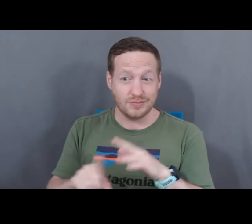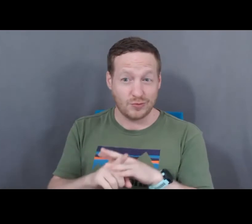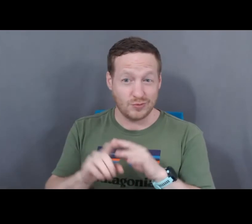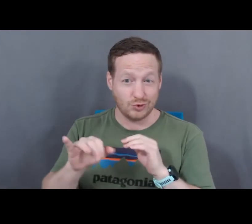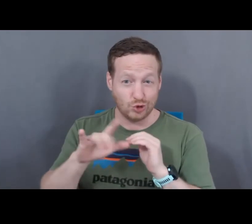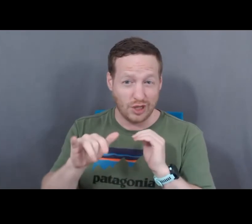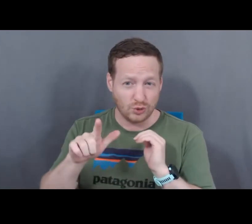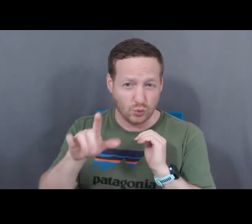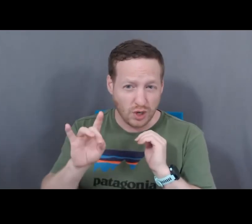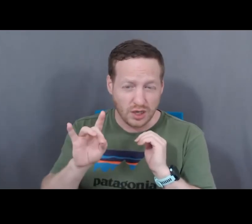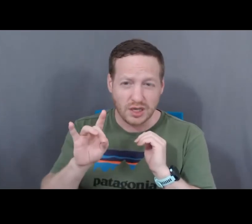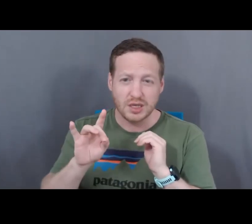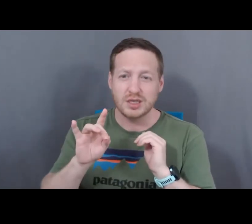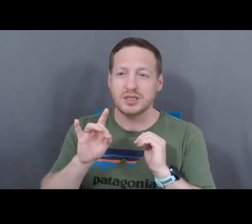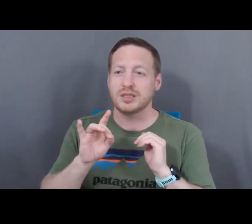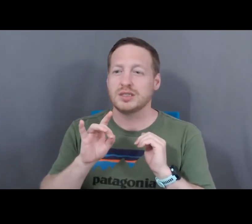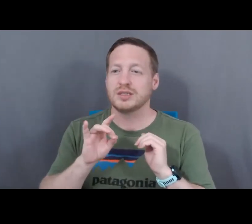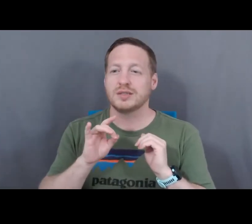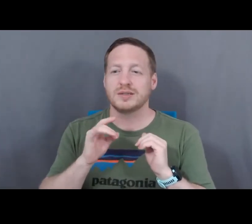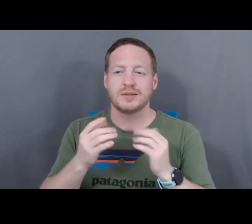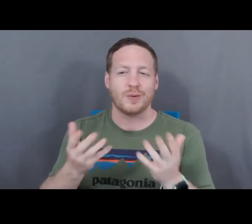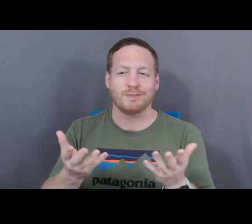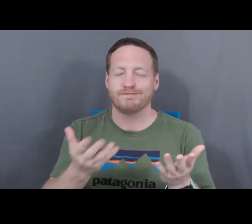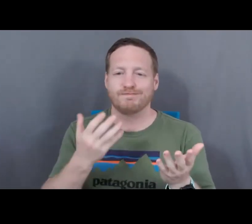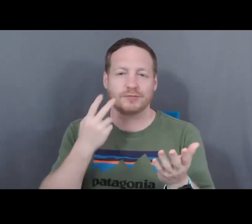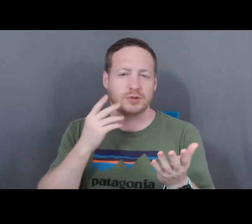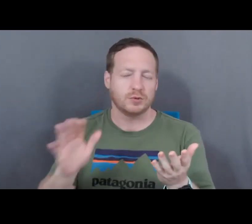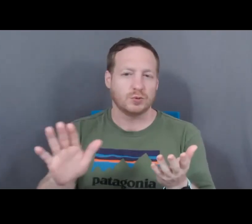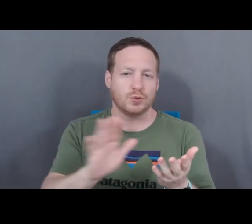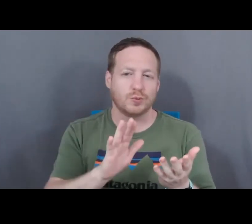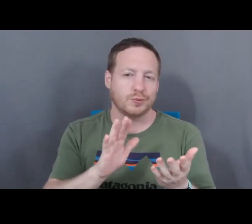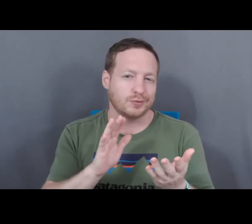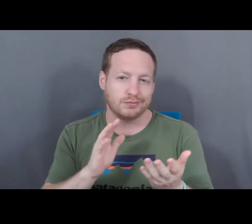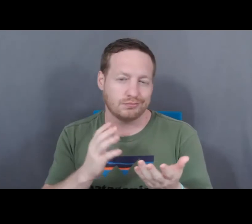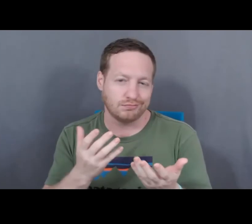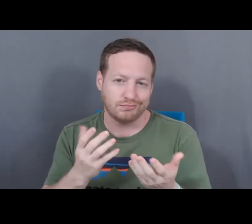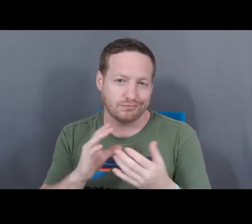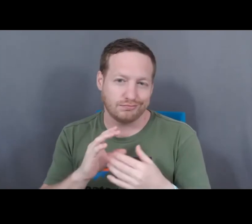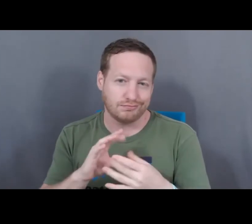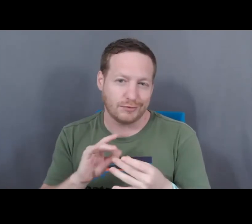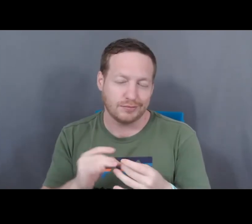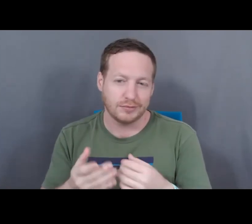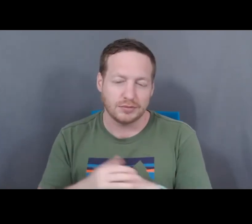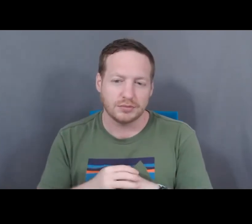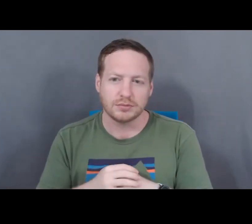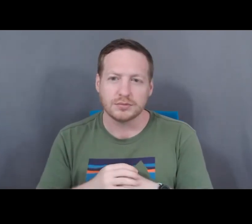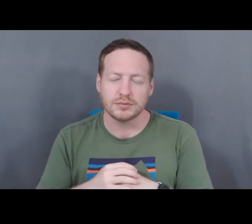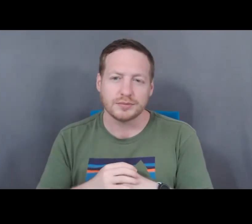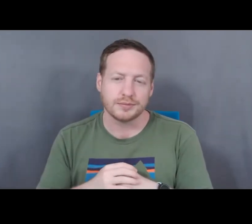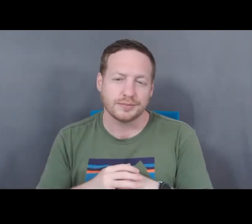week? Are people able to come July 28th in person, or do we want to reschedule? So I just want to open this up for